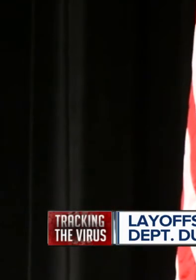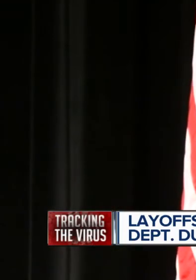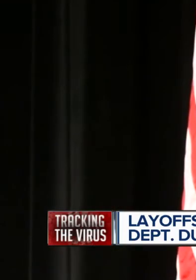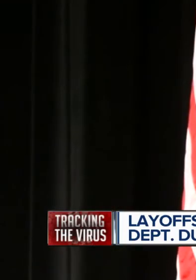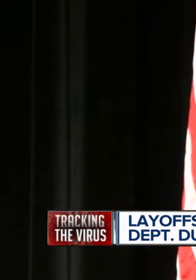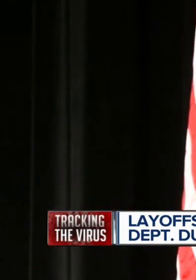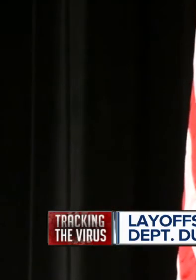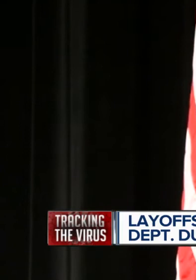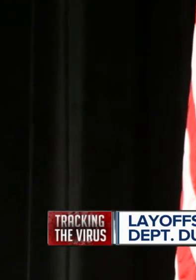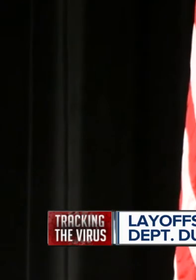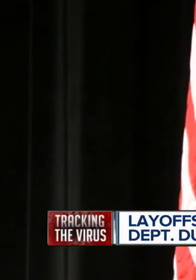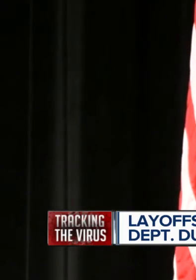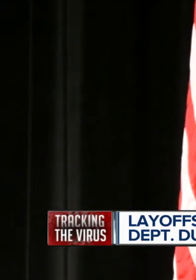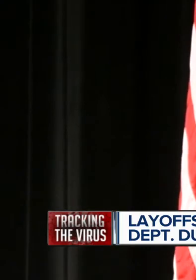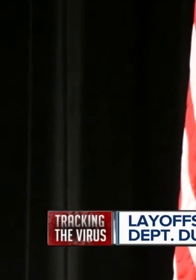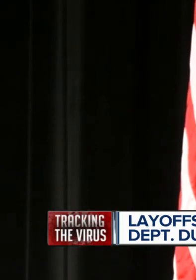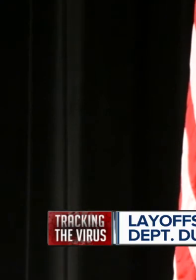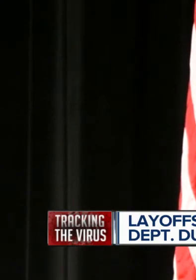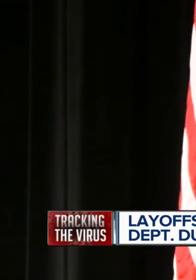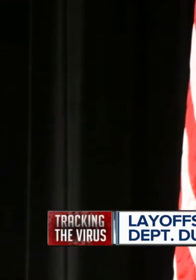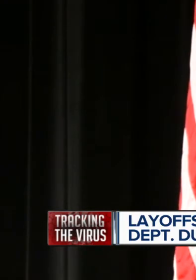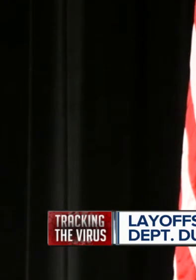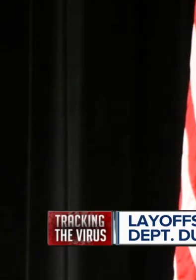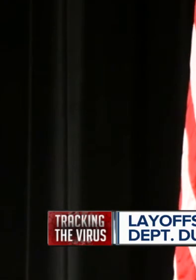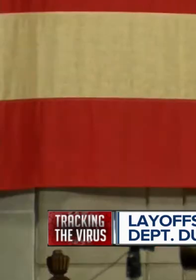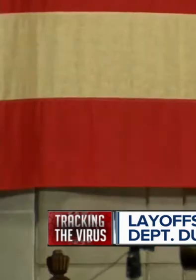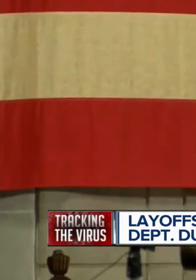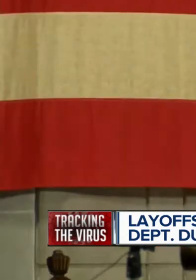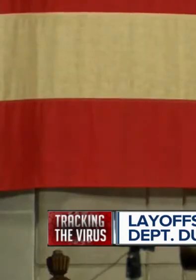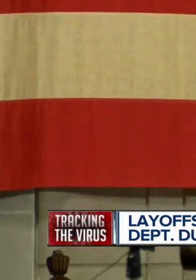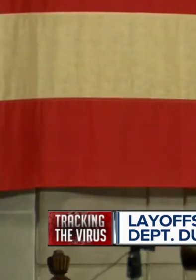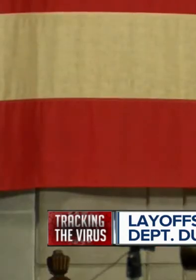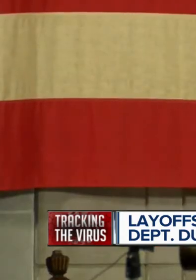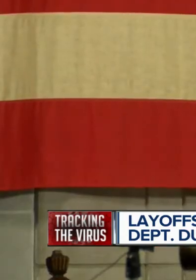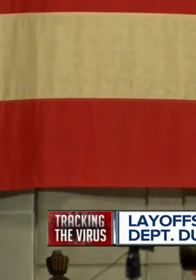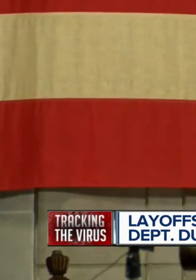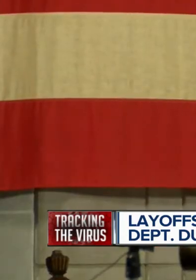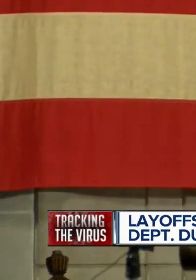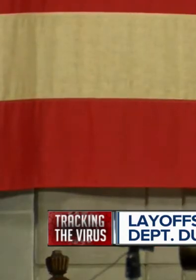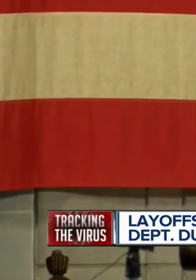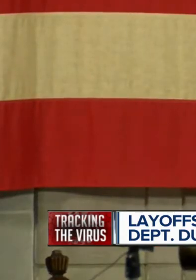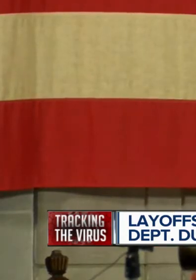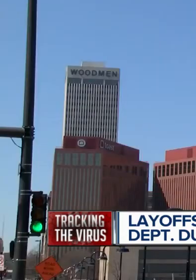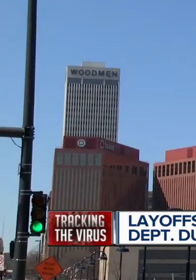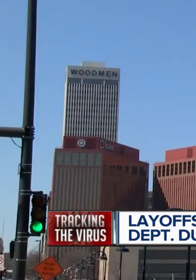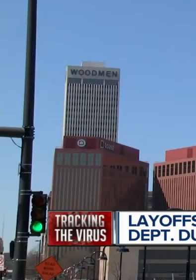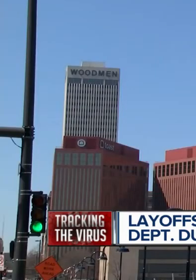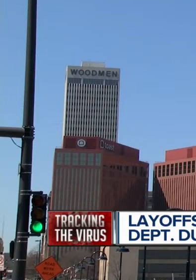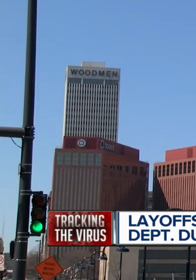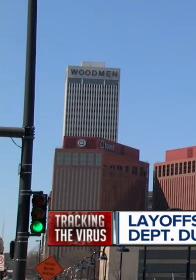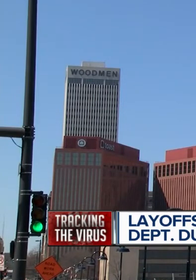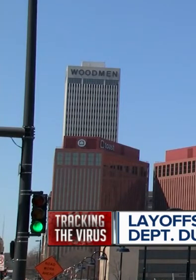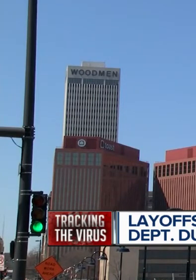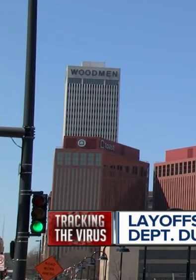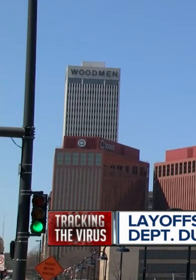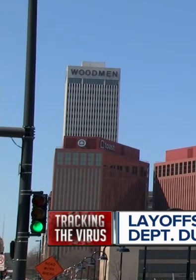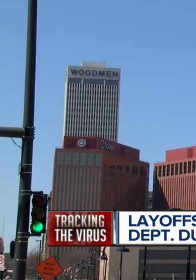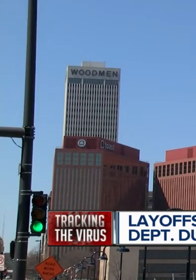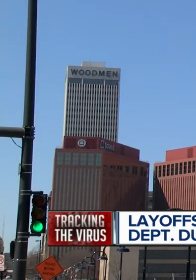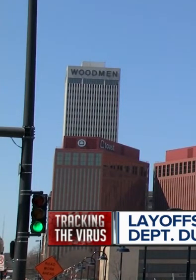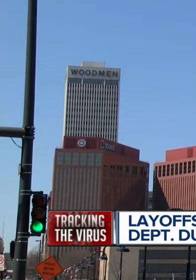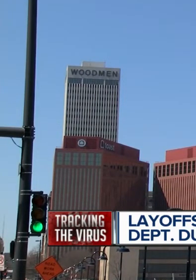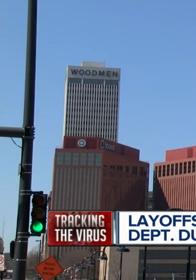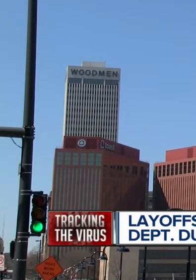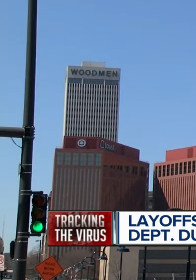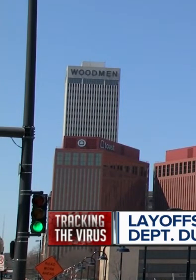Congressman Don Bacon says after the House passed the CARES Act, he got a call from Governor Pete Ricketts saying Nebraska will receive